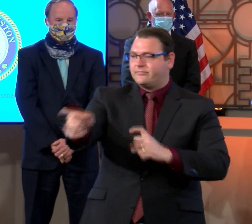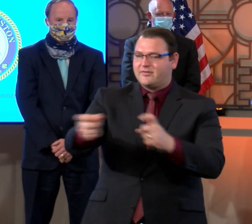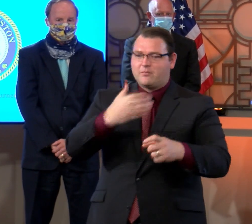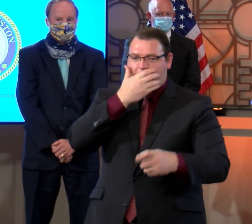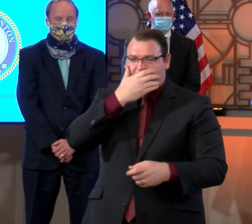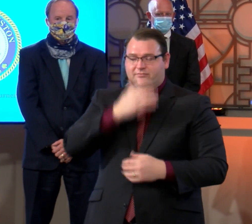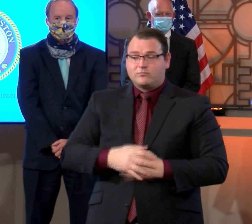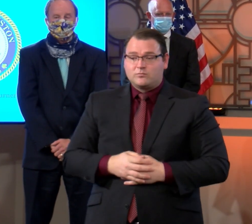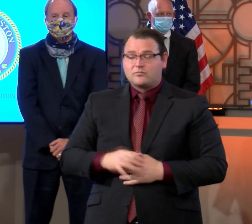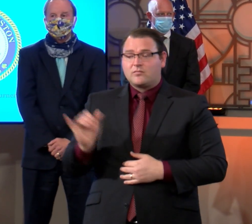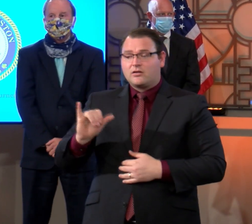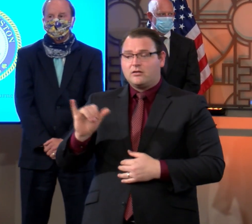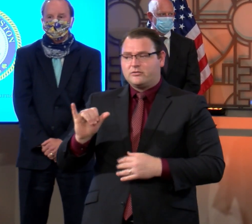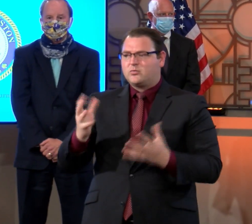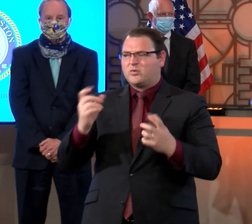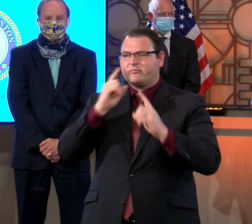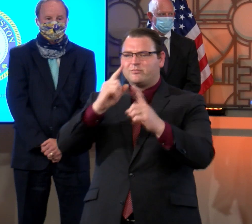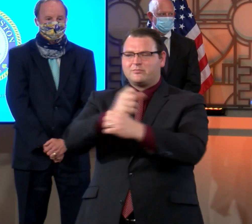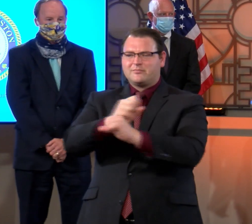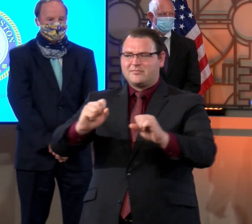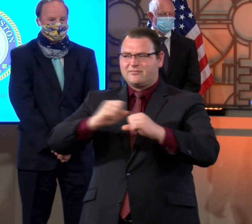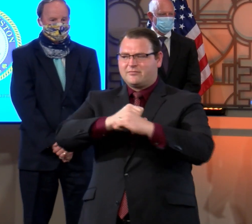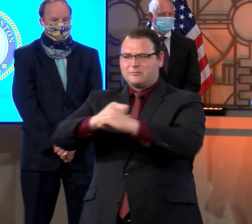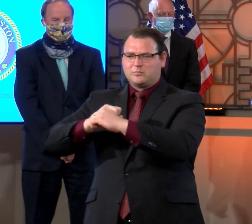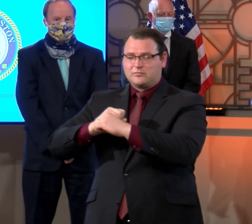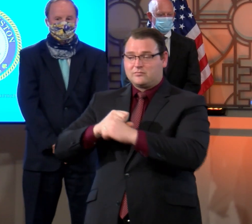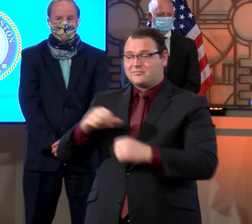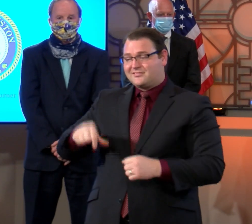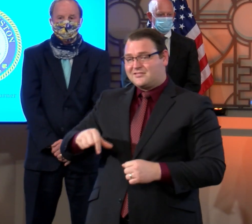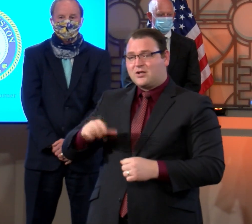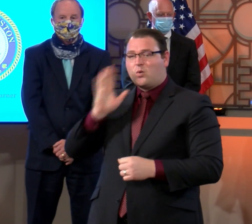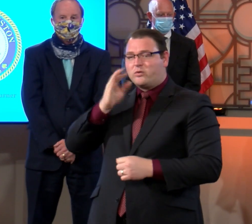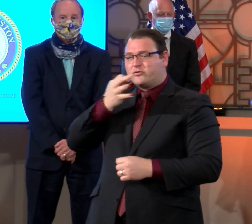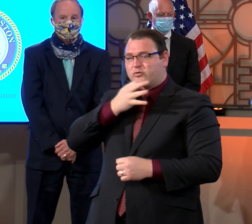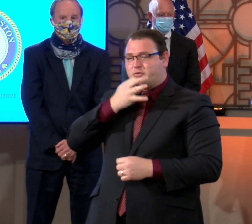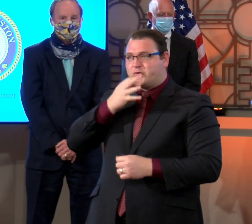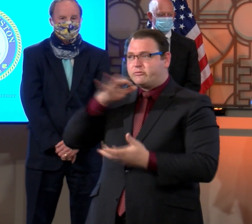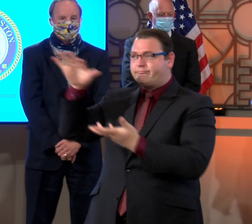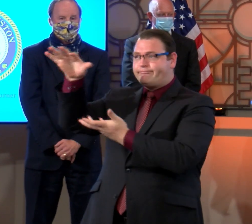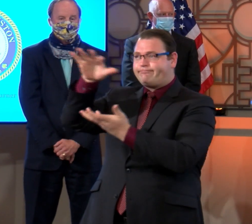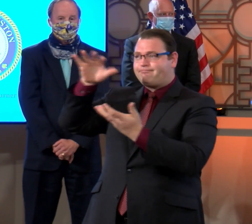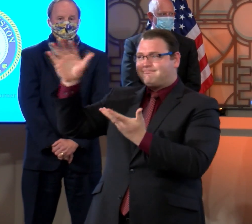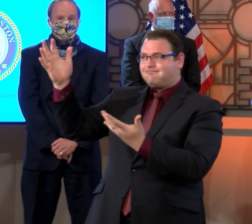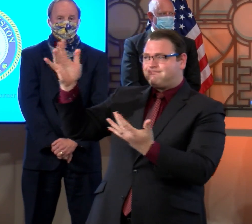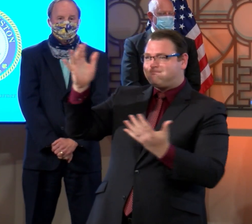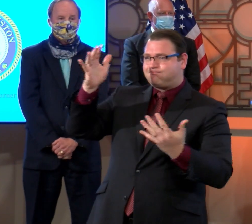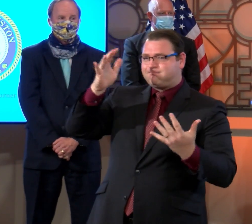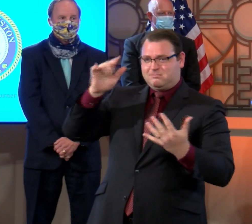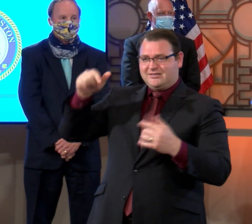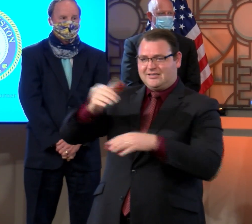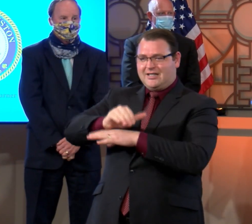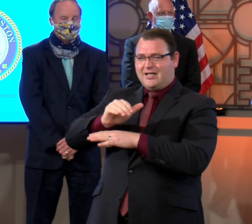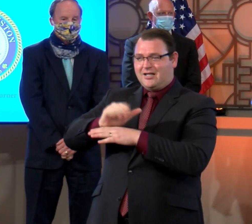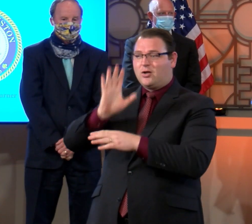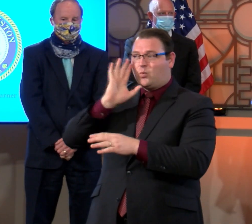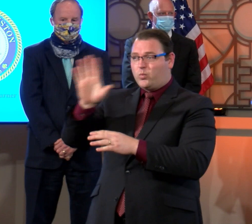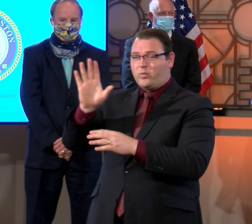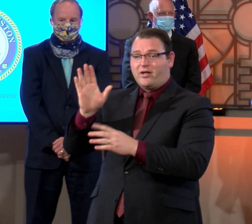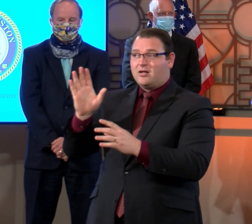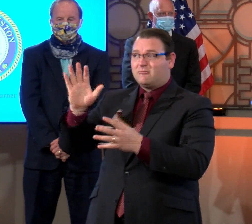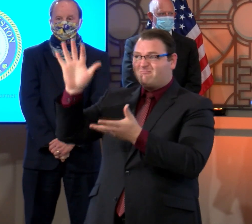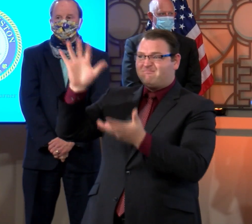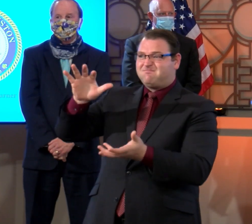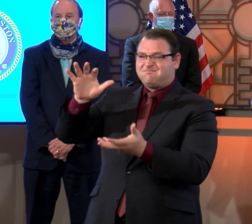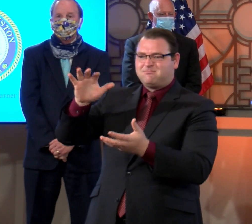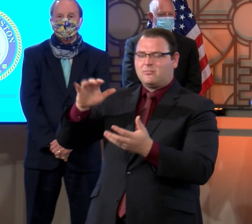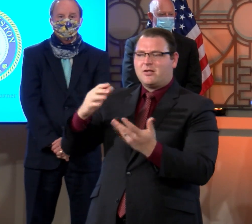also closely monitoring the storm that's going to be coming in through tonight, because it is expected to hit between 2 a.m.